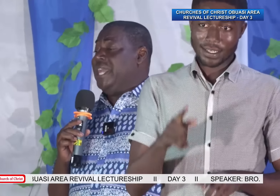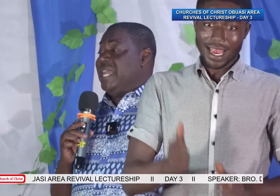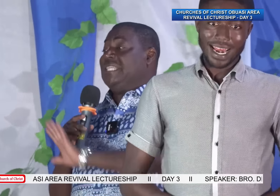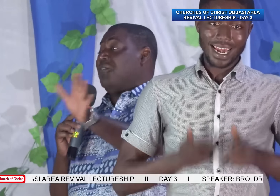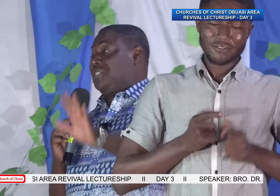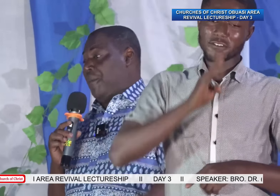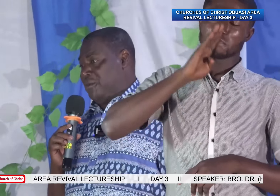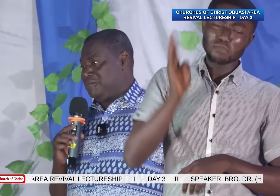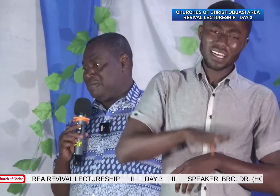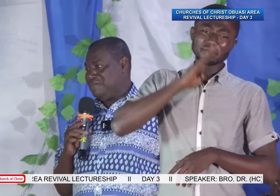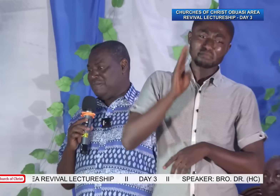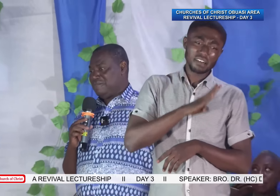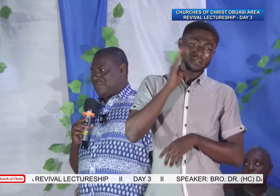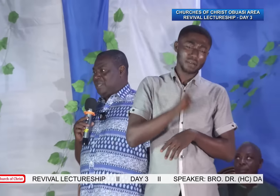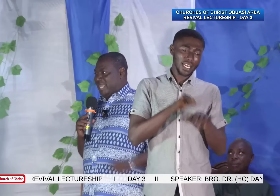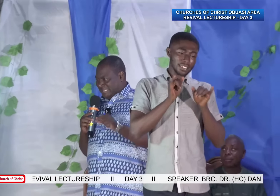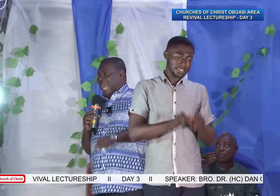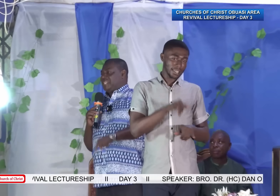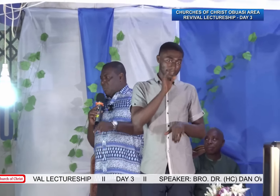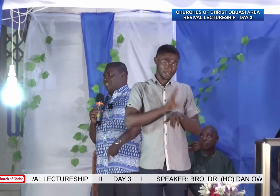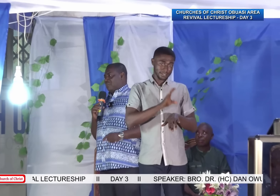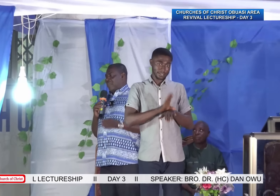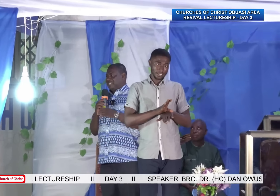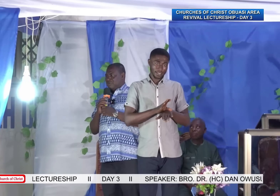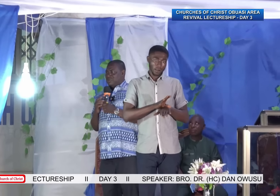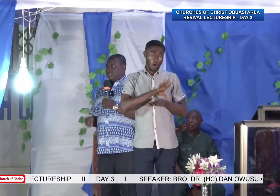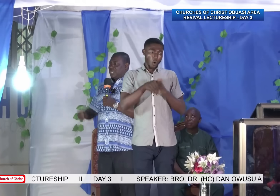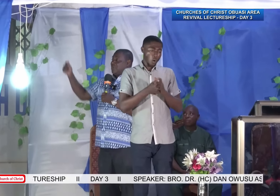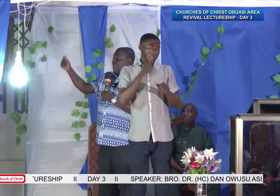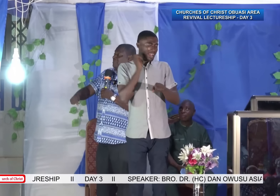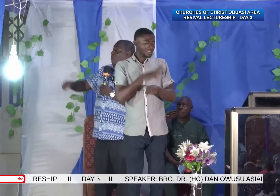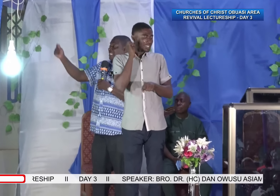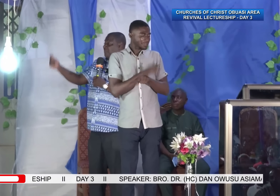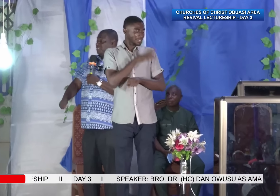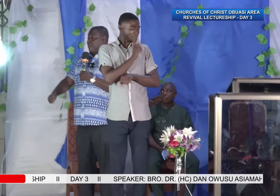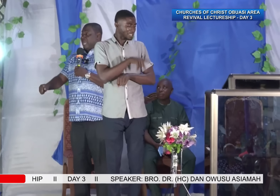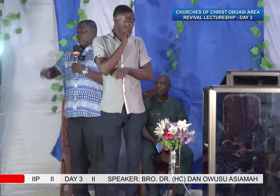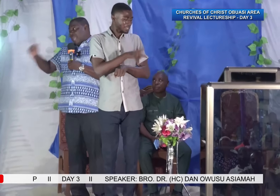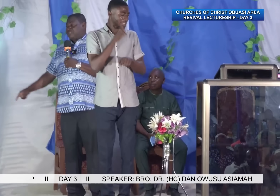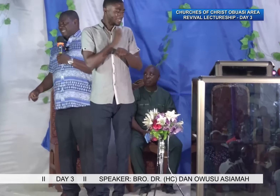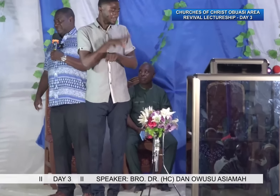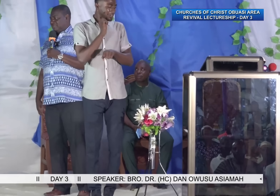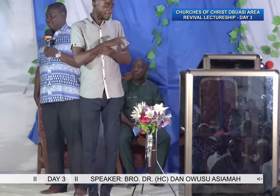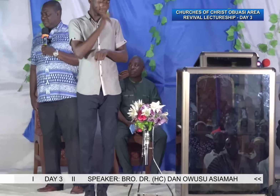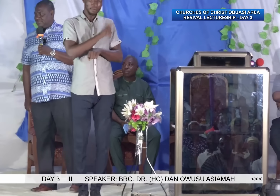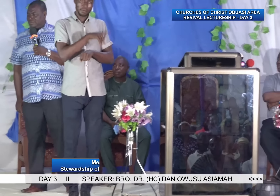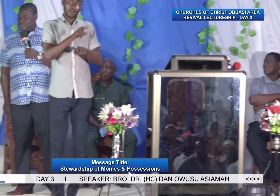Tia, in this worship. Sana to Church of Christ mo. Church of Christ be a one discipleship be a wayashi